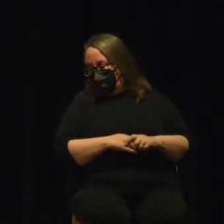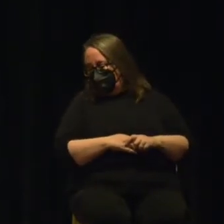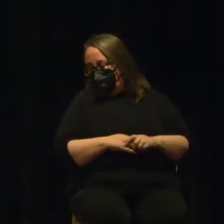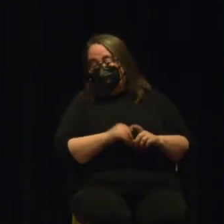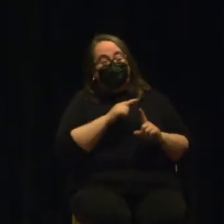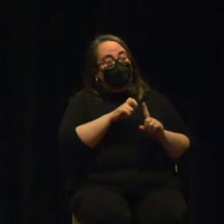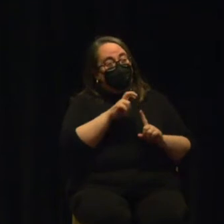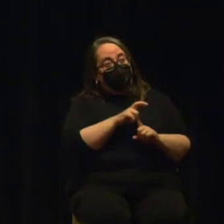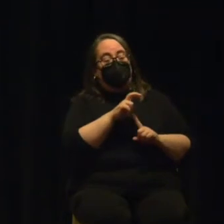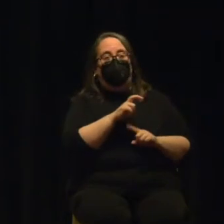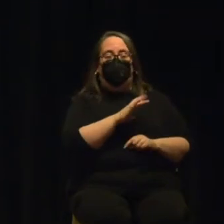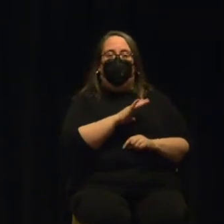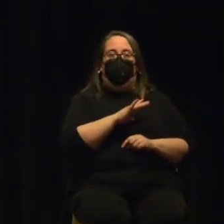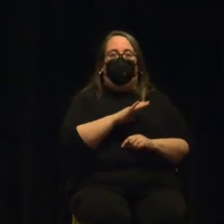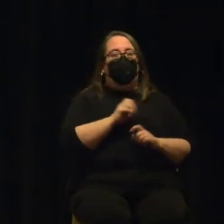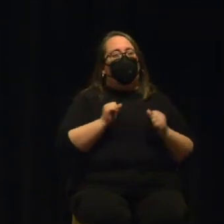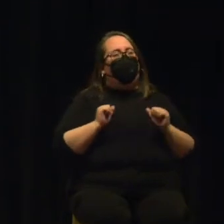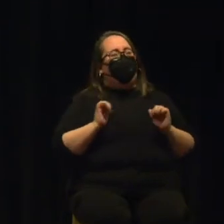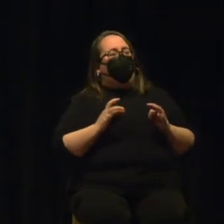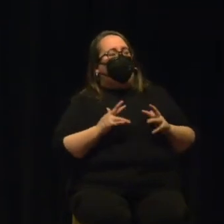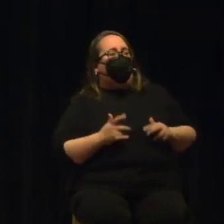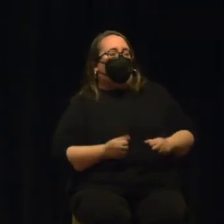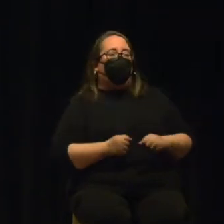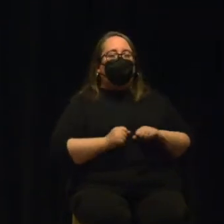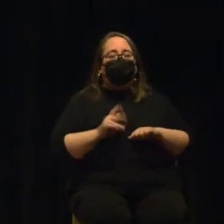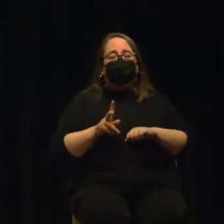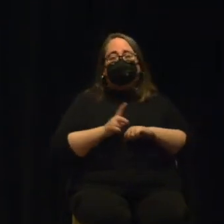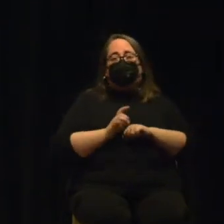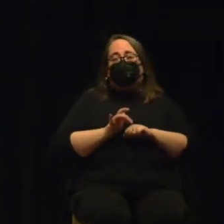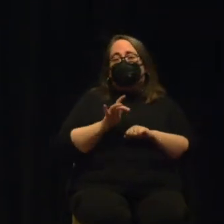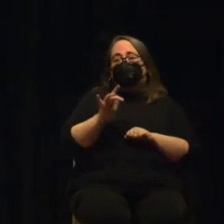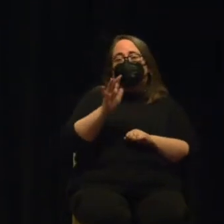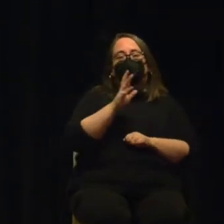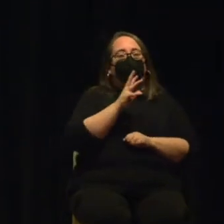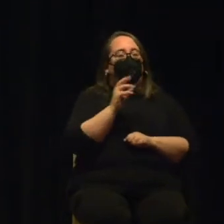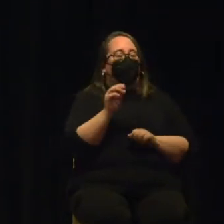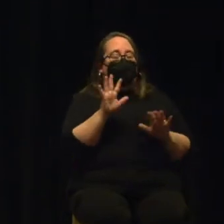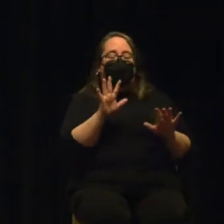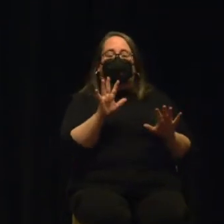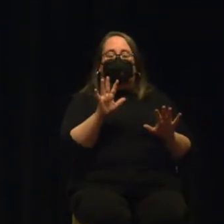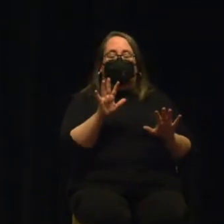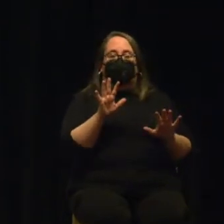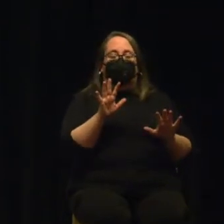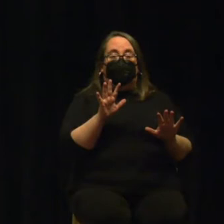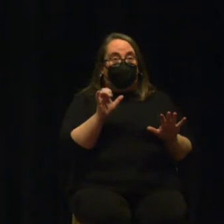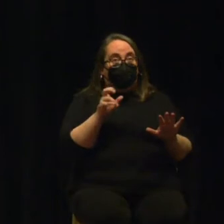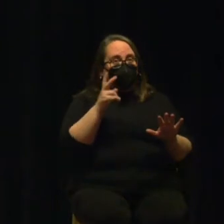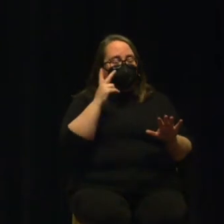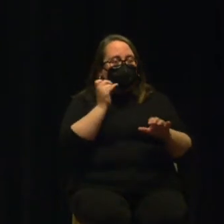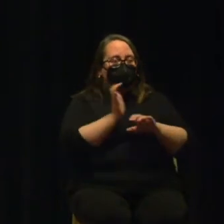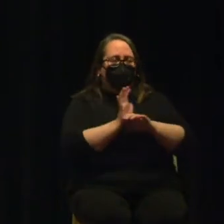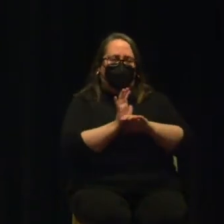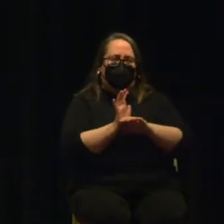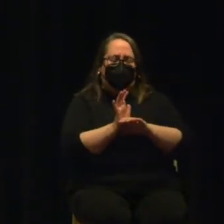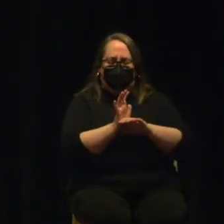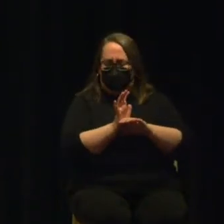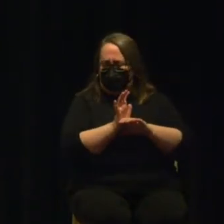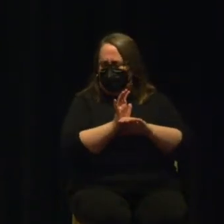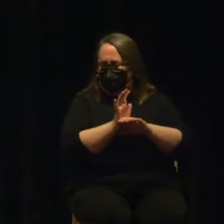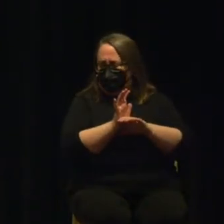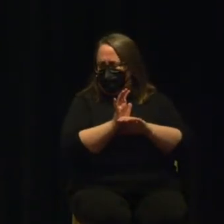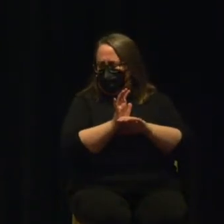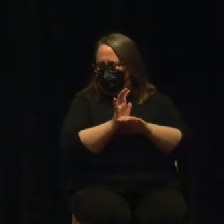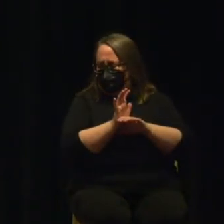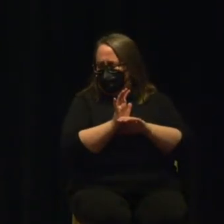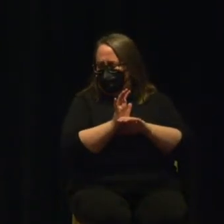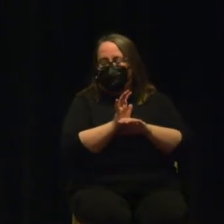is crazy. With fur coats and diamond rings, yeah. And like it's just a. If also, you should see the documentary. It was the Unforgivable Blackness. Oh yeah, Unforgivable